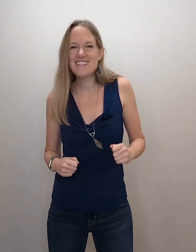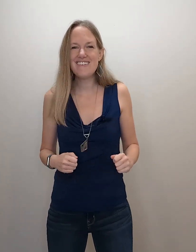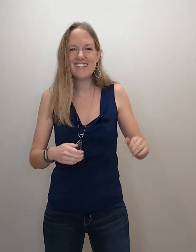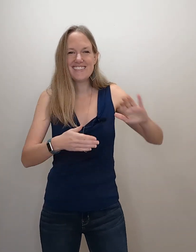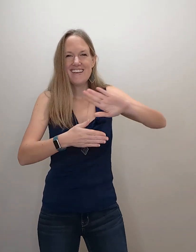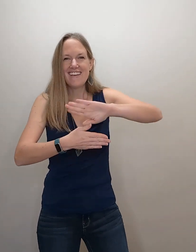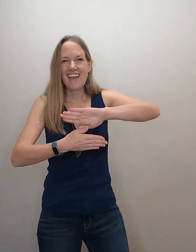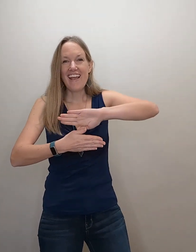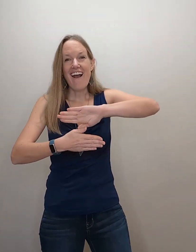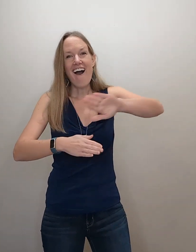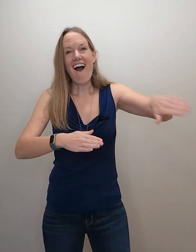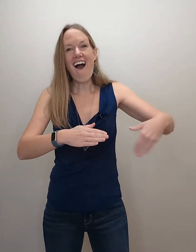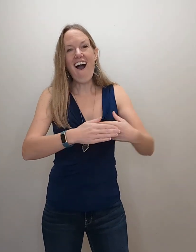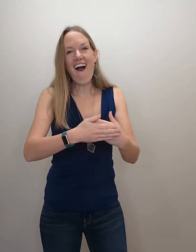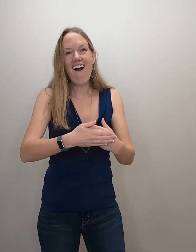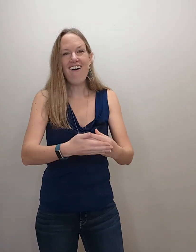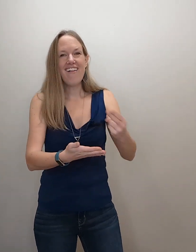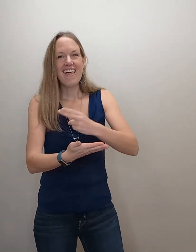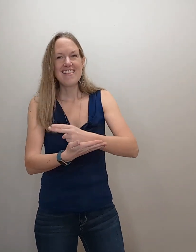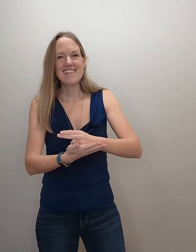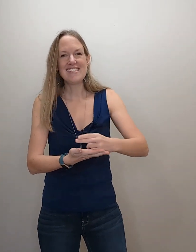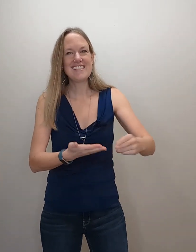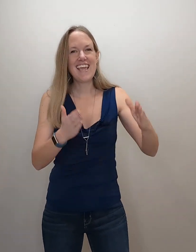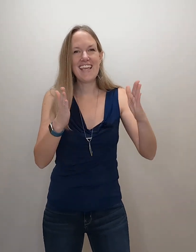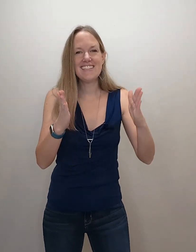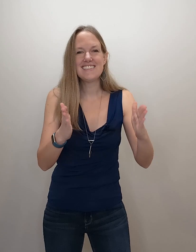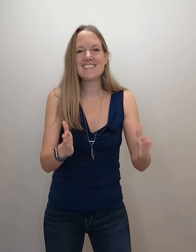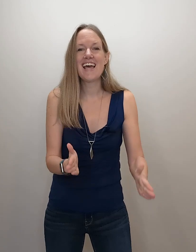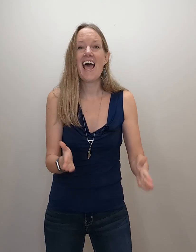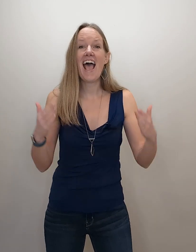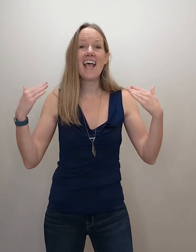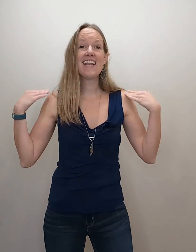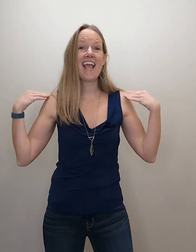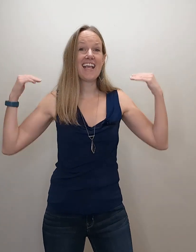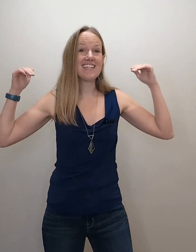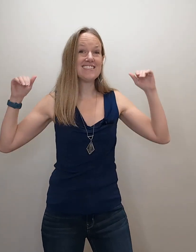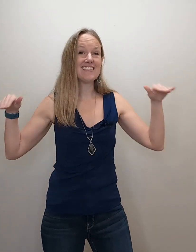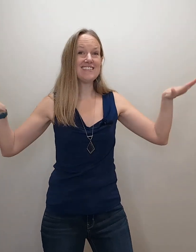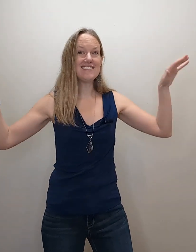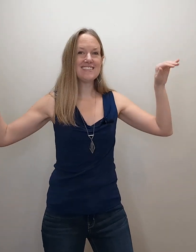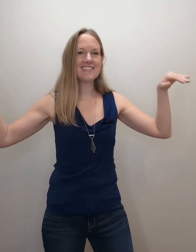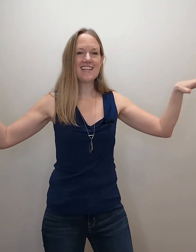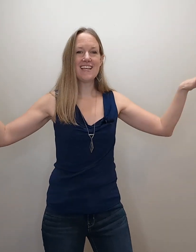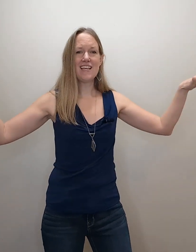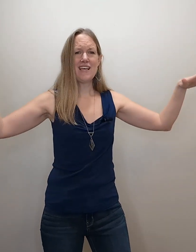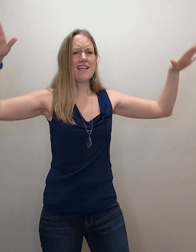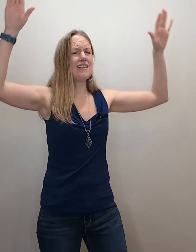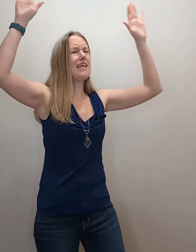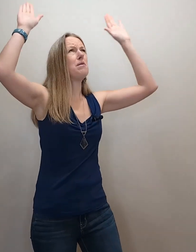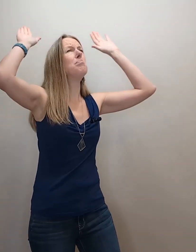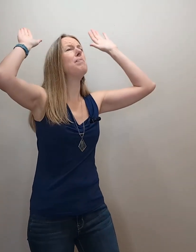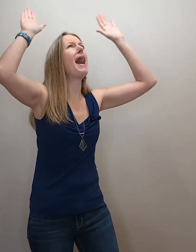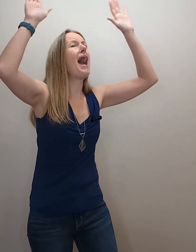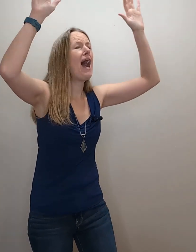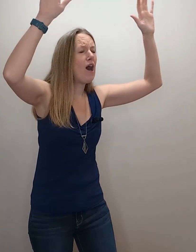do it. Okay, all the saints and angels, they